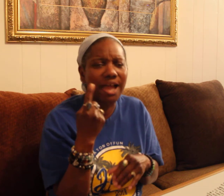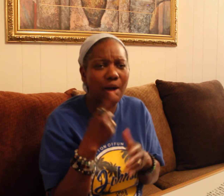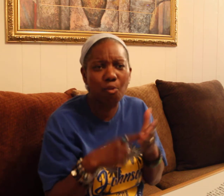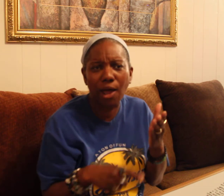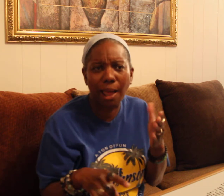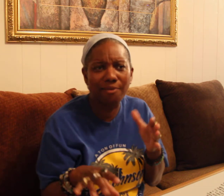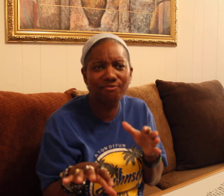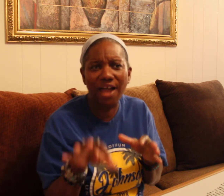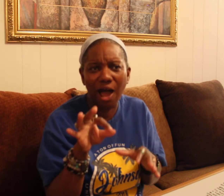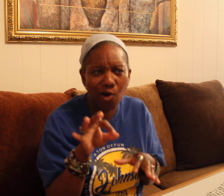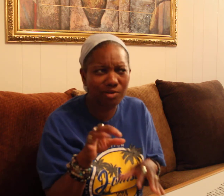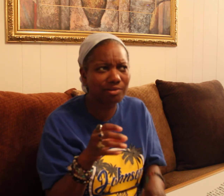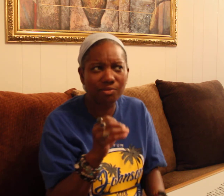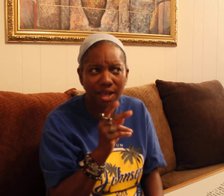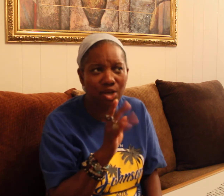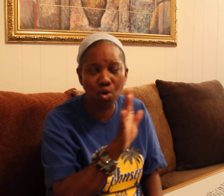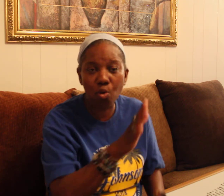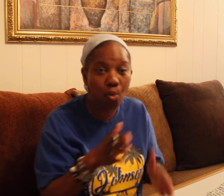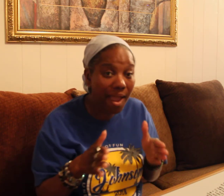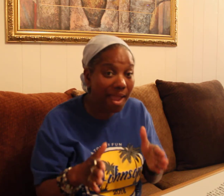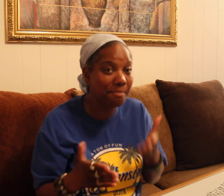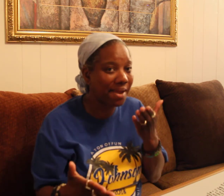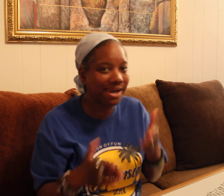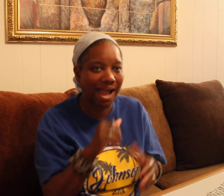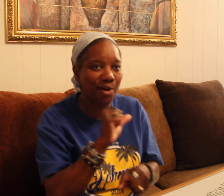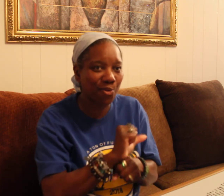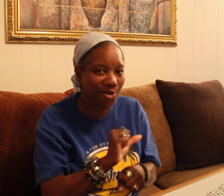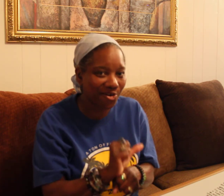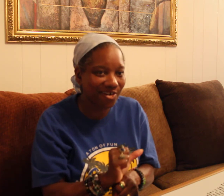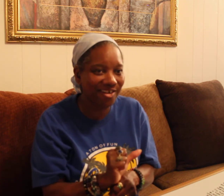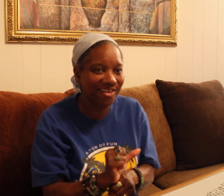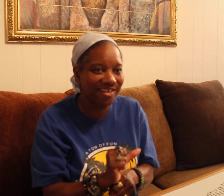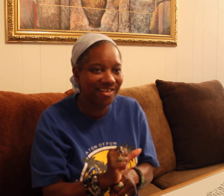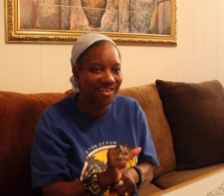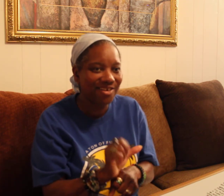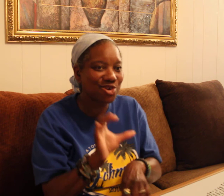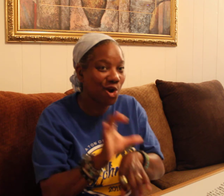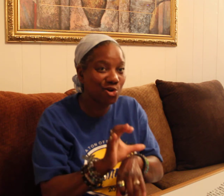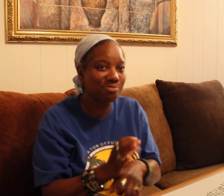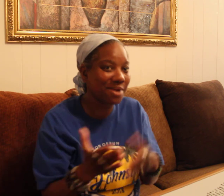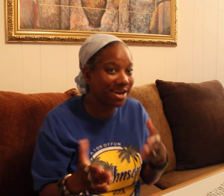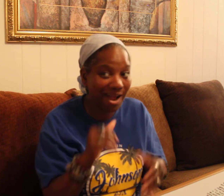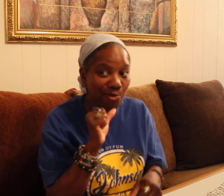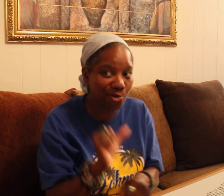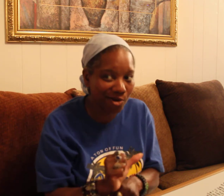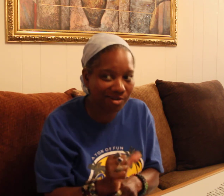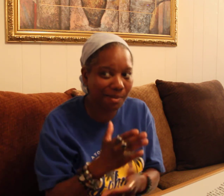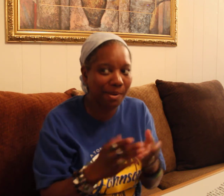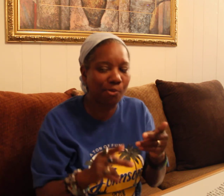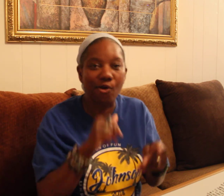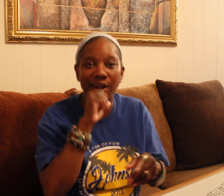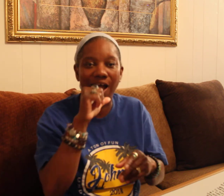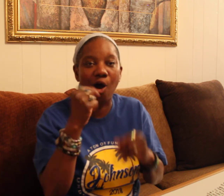understand what I found. Okay, your way may not work. Church may not work. Some people are not